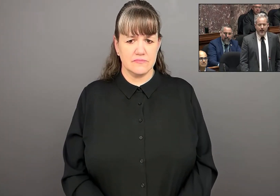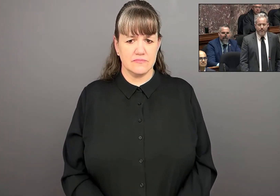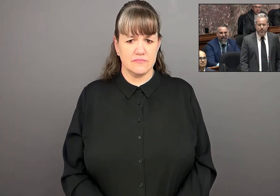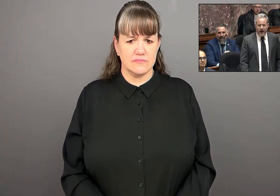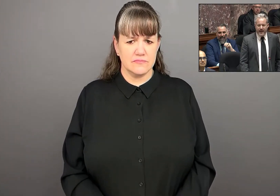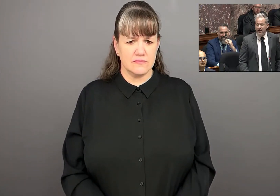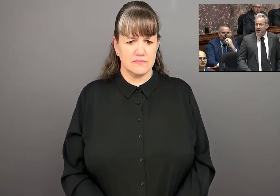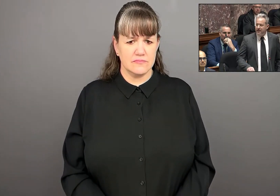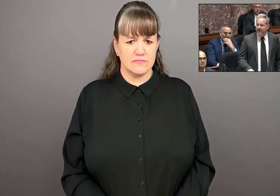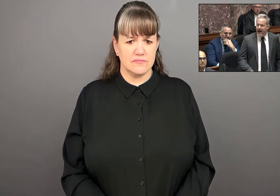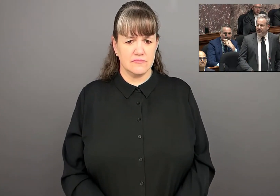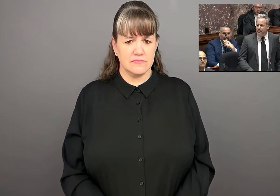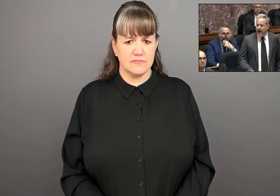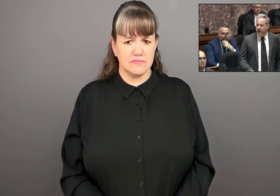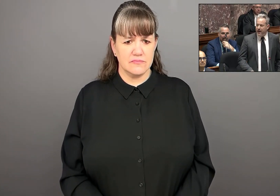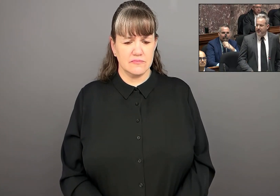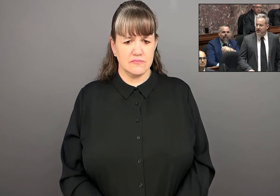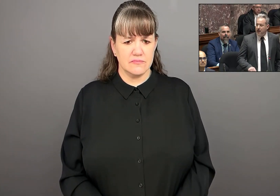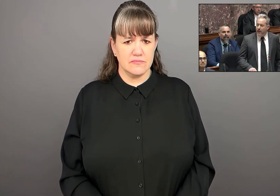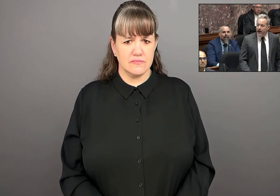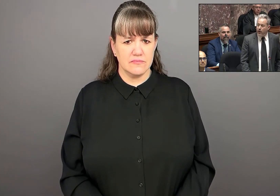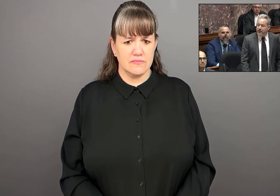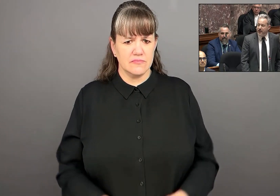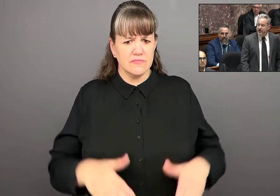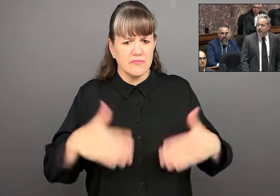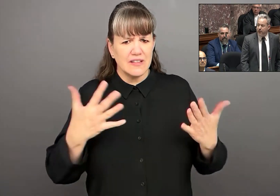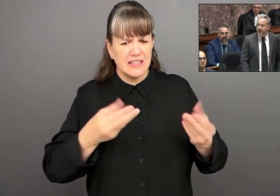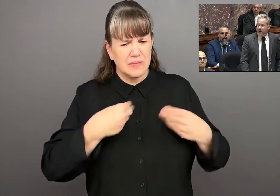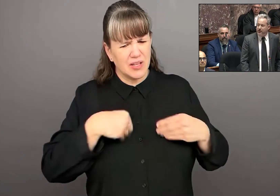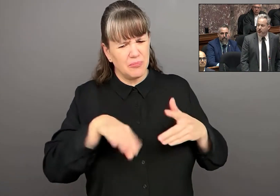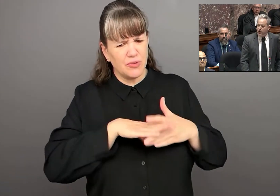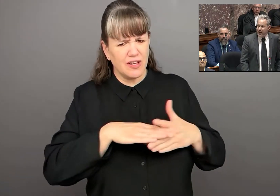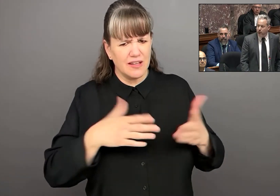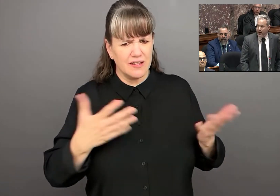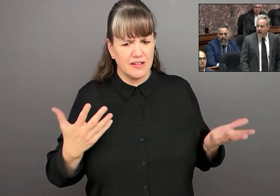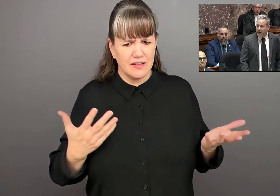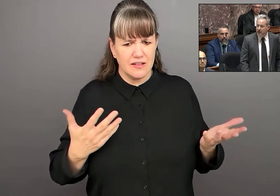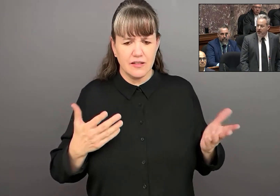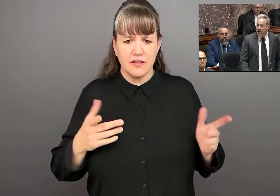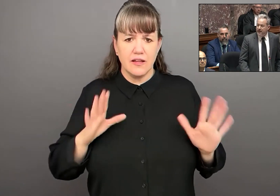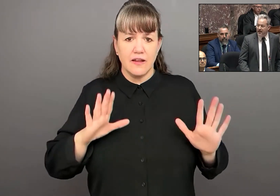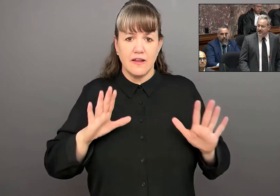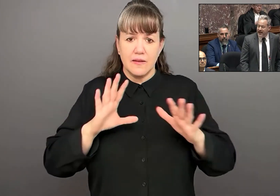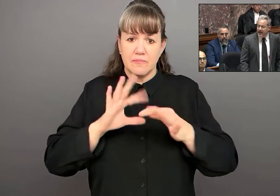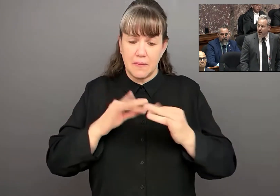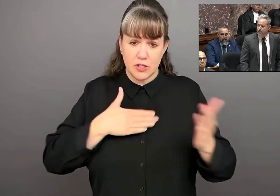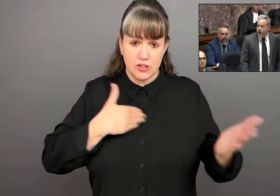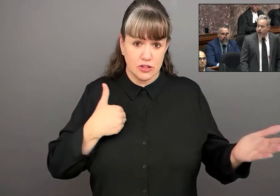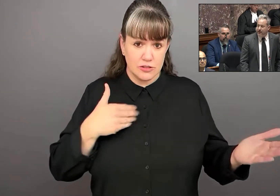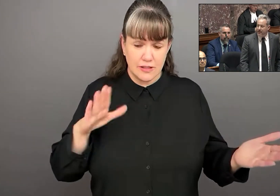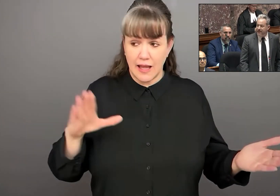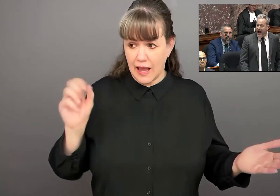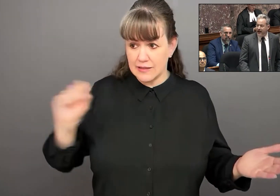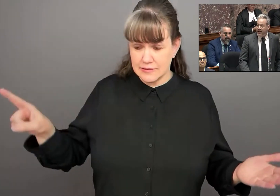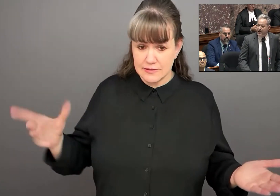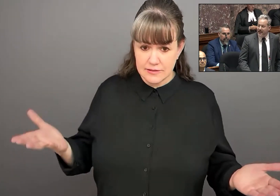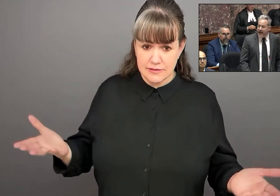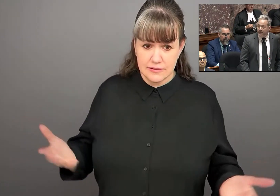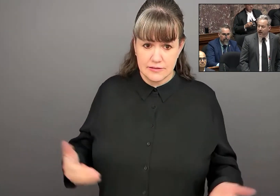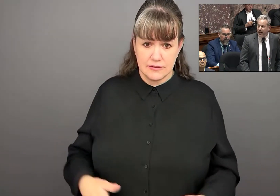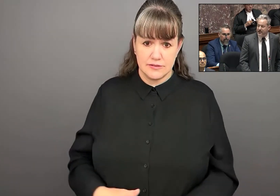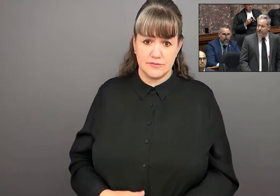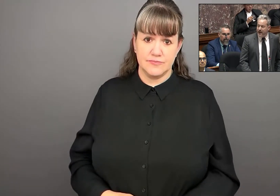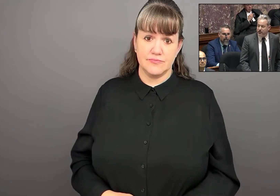Give me a break. The fact of the matter is, my question is to the Premier, and it's a direct one. Does he approve of the fact